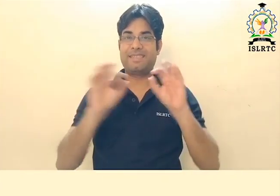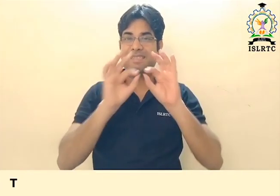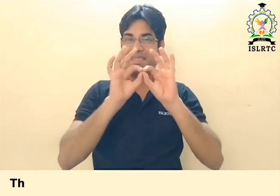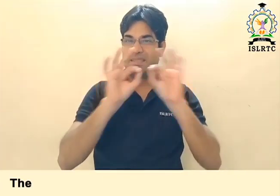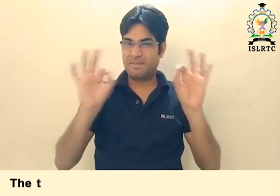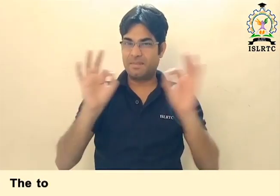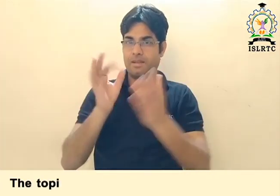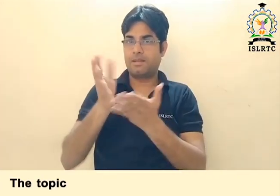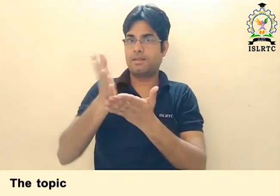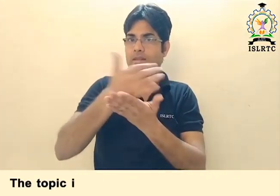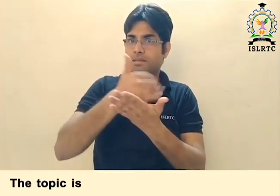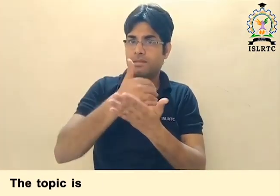The topic is